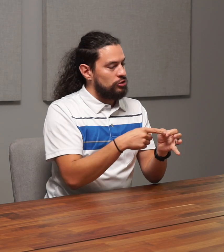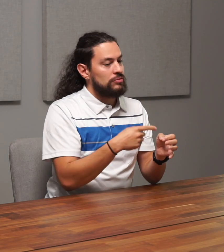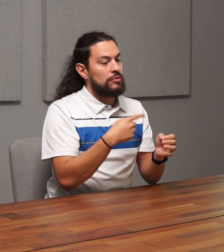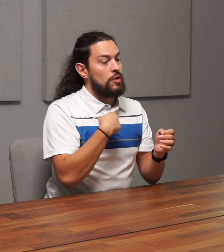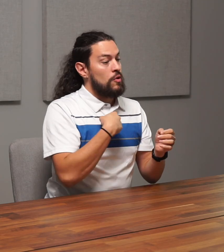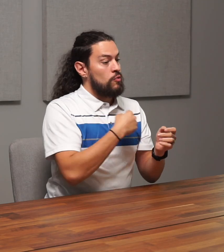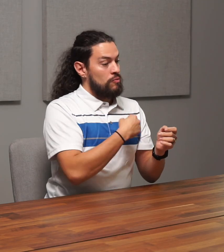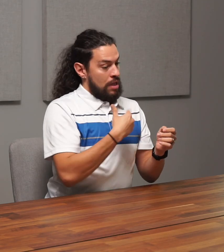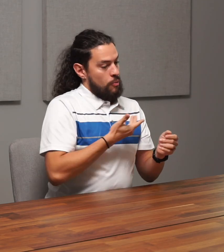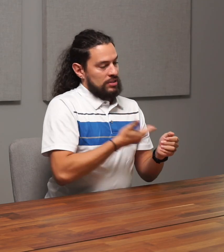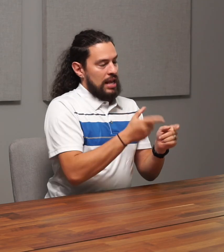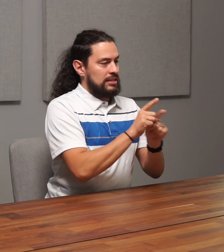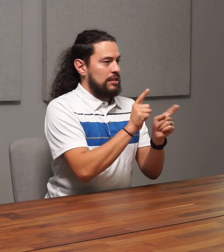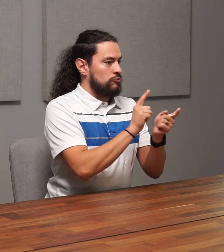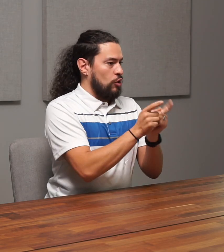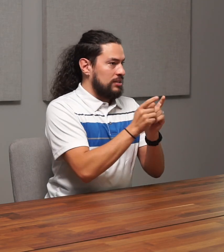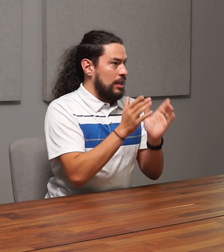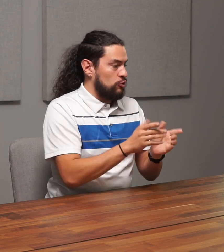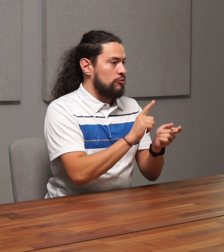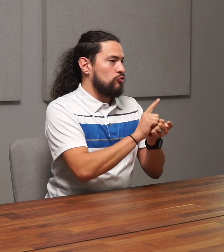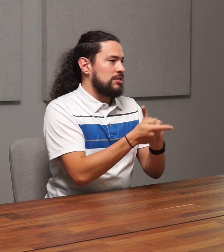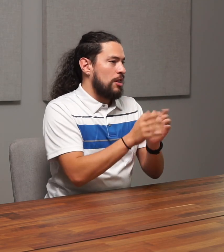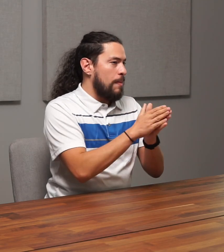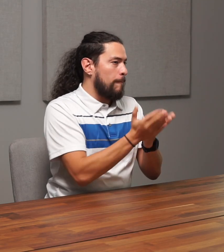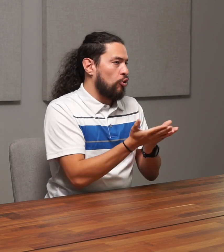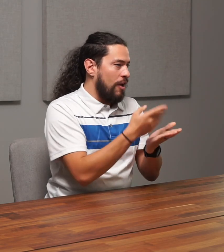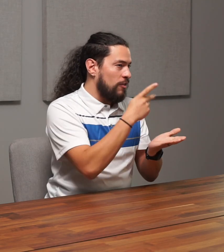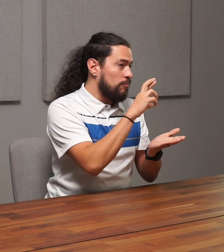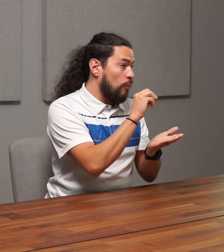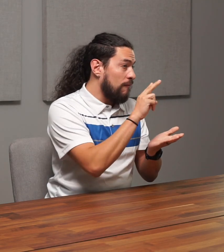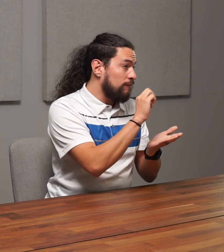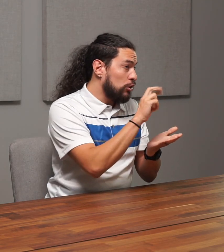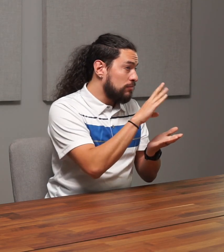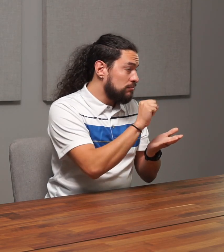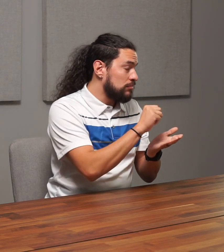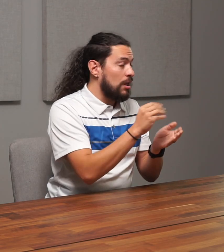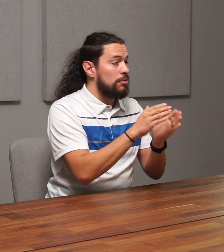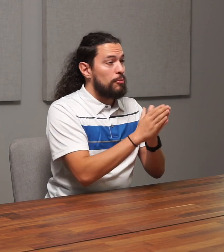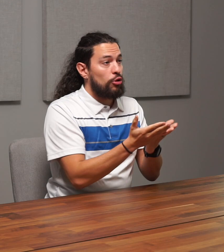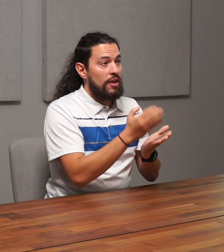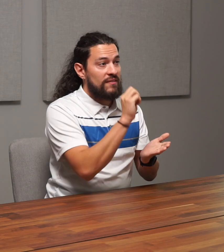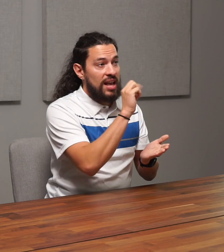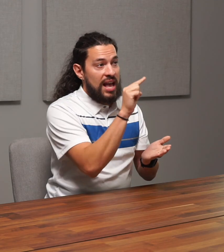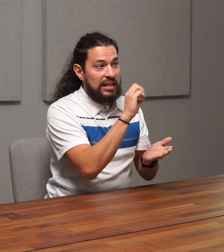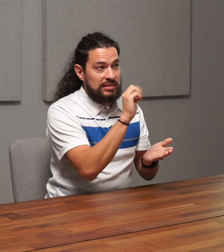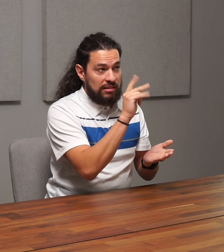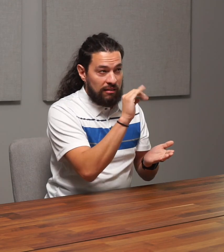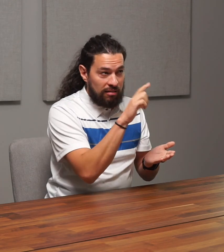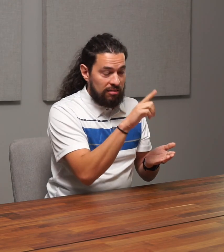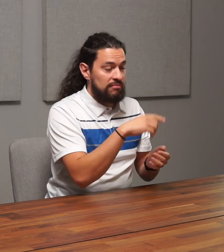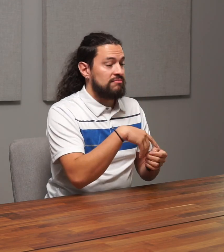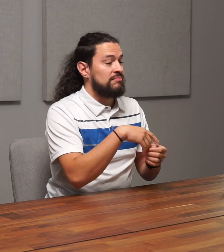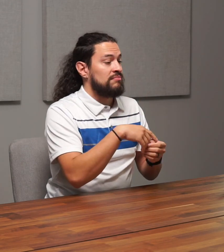different bible translations that are out there so i was originally hired to work with deaf missions as a bible translator i